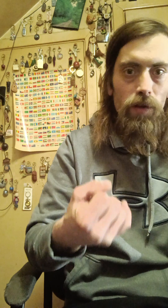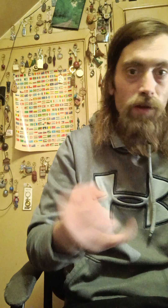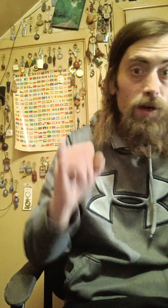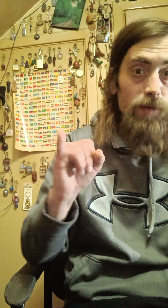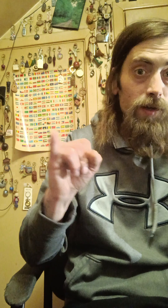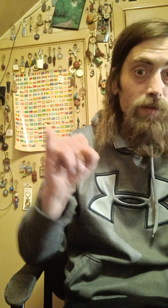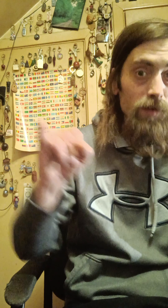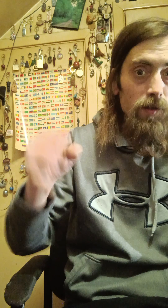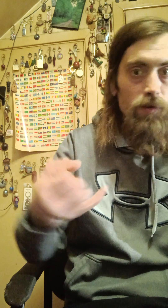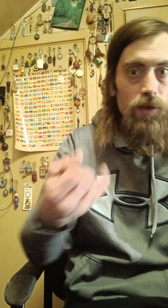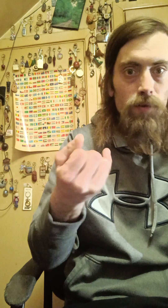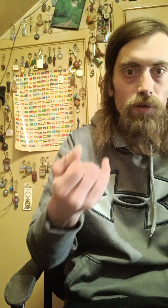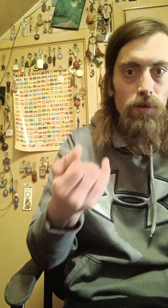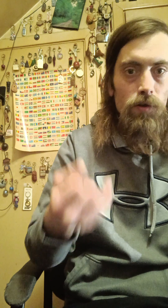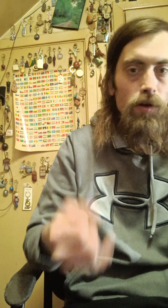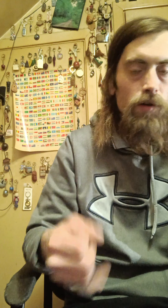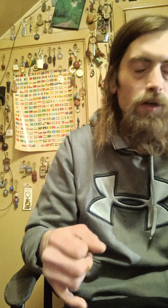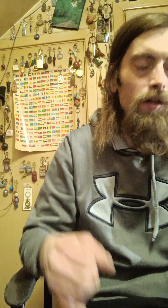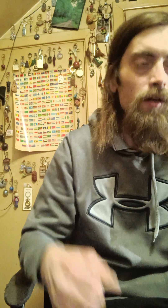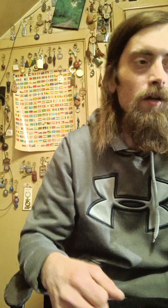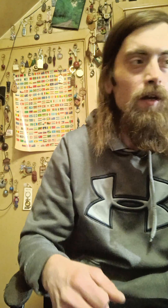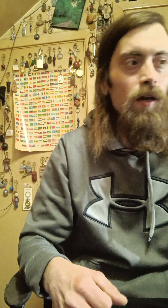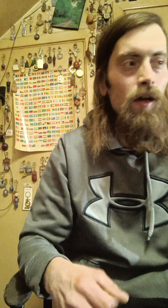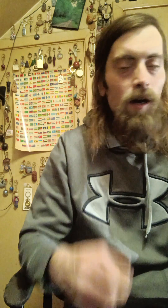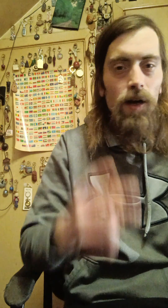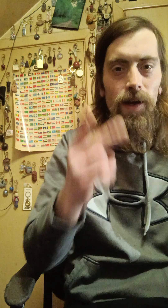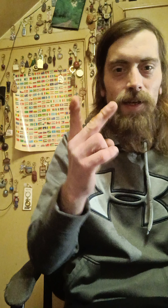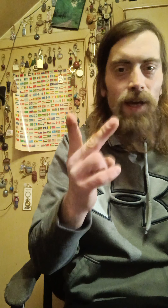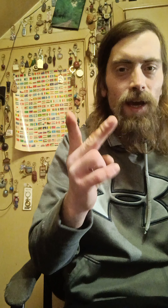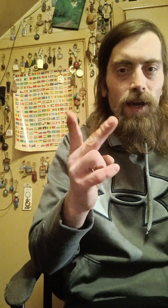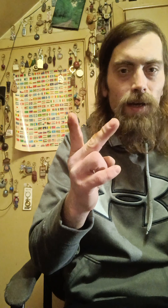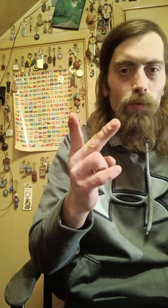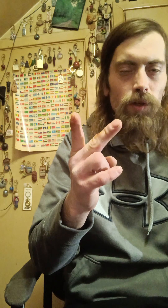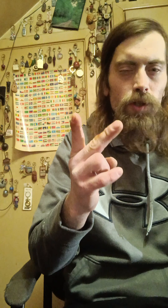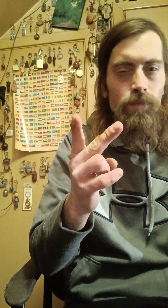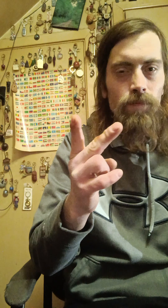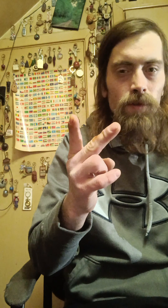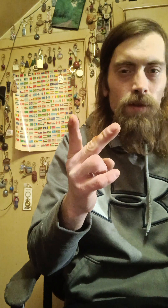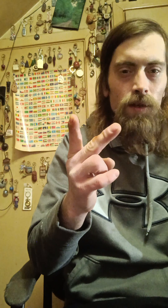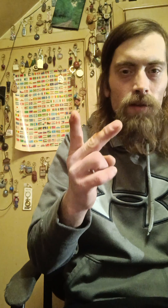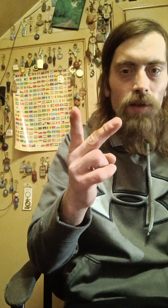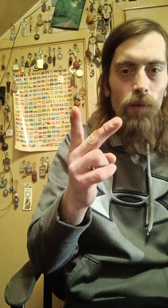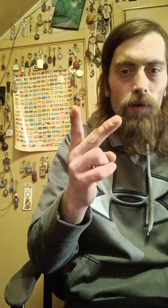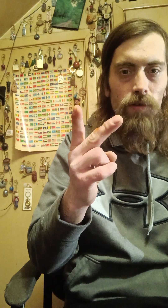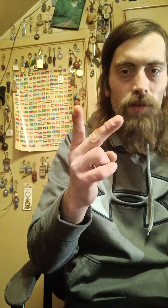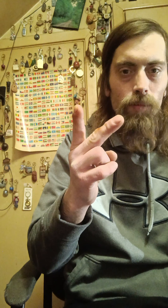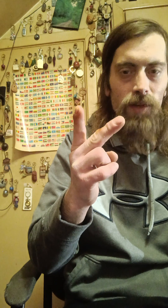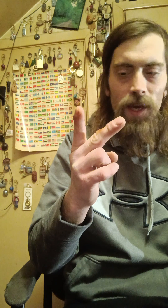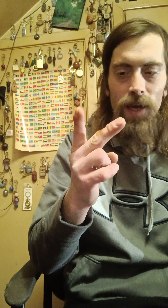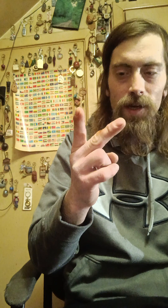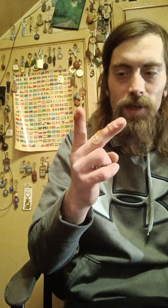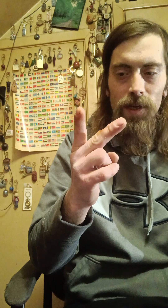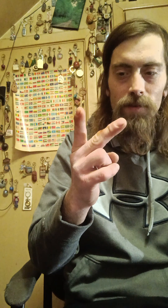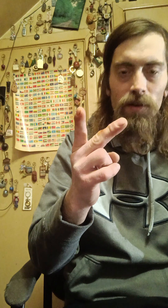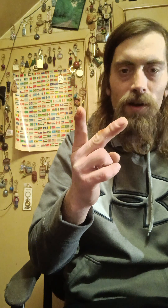the I, basically, right? So just a hook, right? K, which somewhat resembles a K, I guess, the top